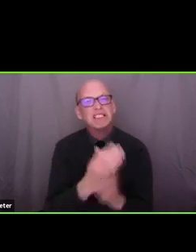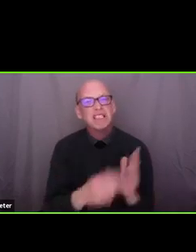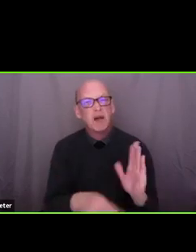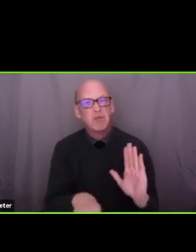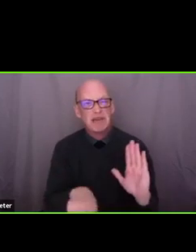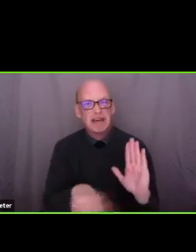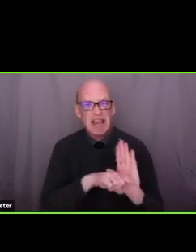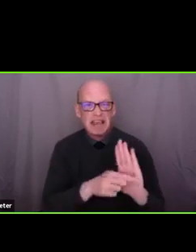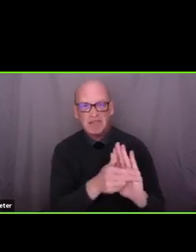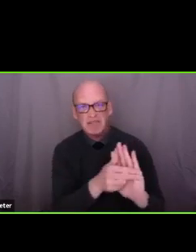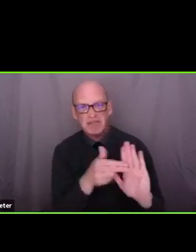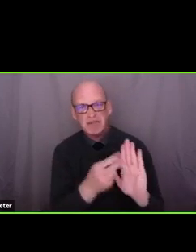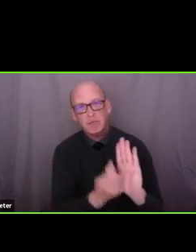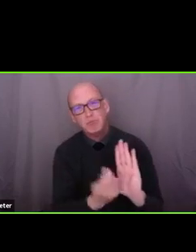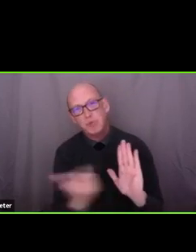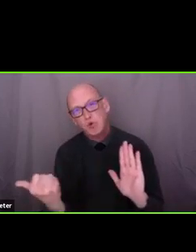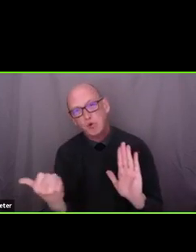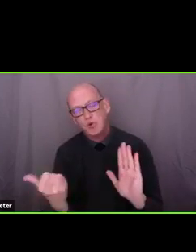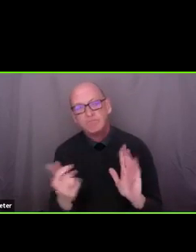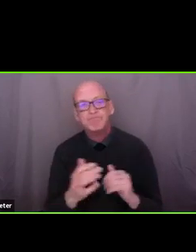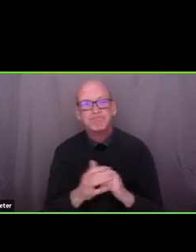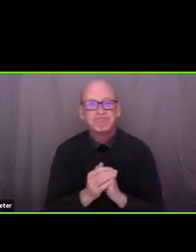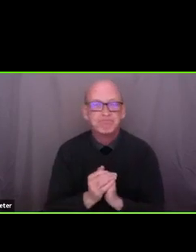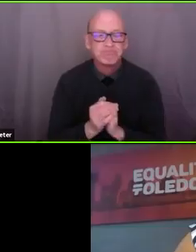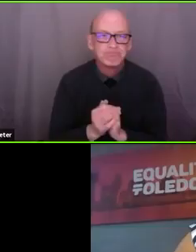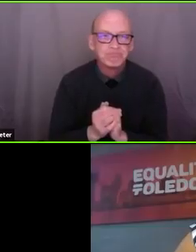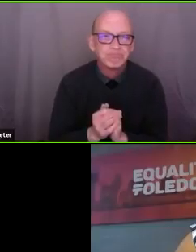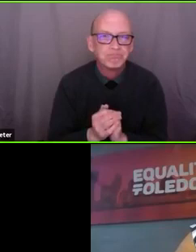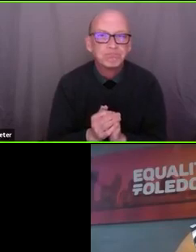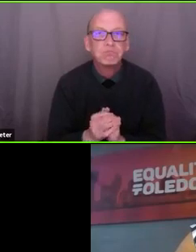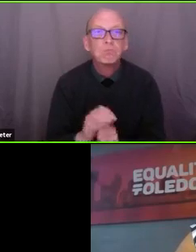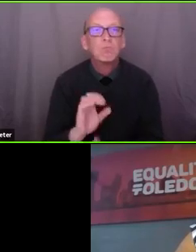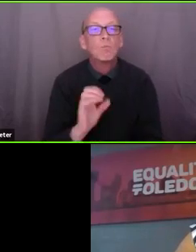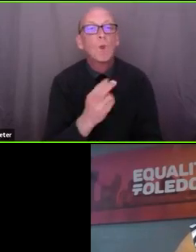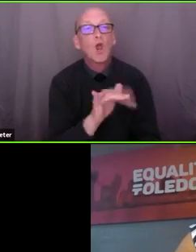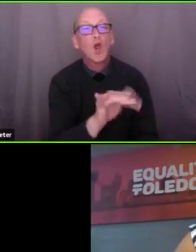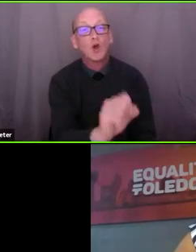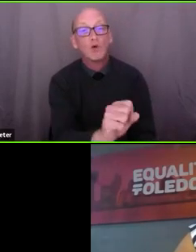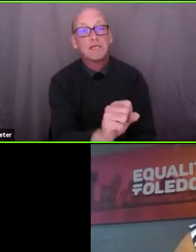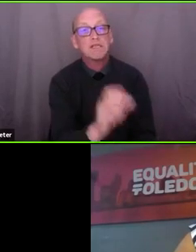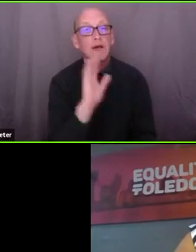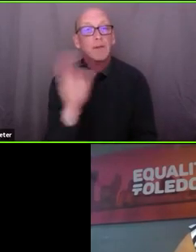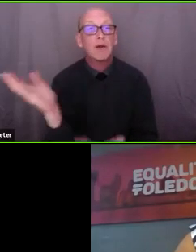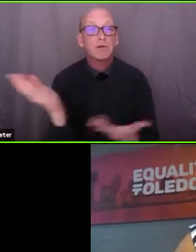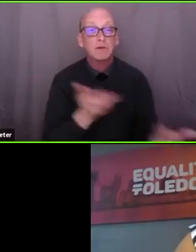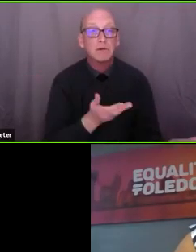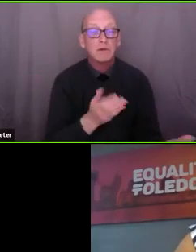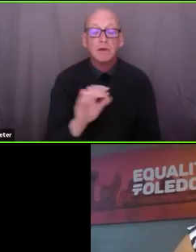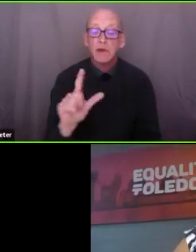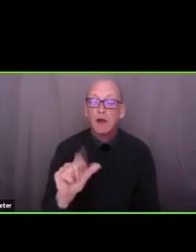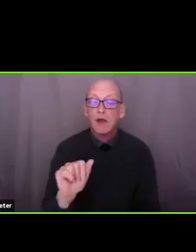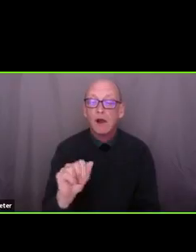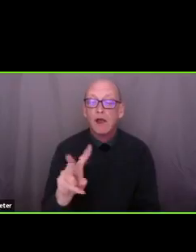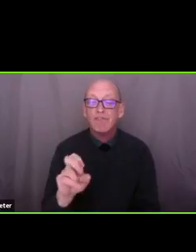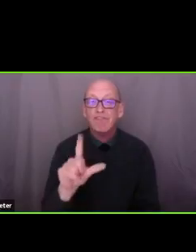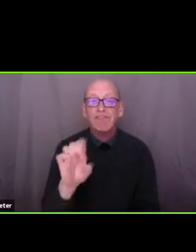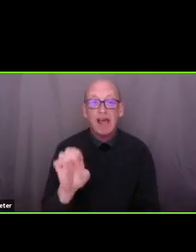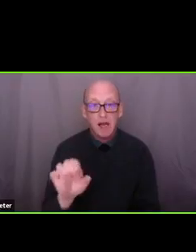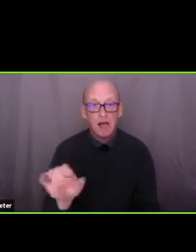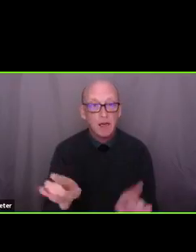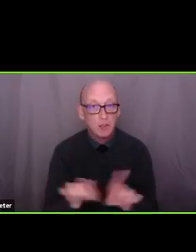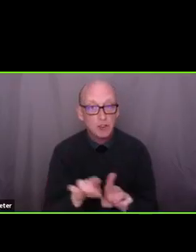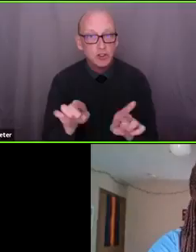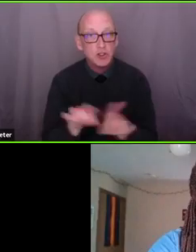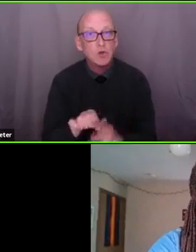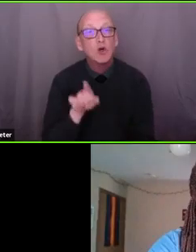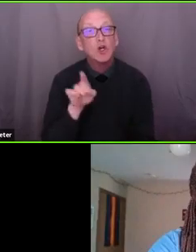once again, with institutions like the healthcare system. Let me bring Lavelle into the conversation now too, because Lavelle, you